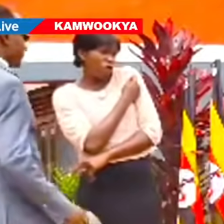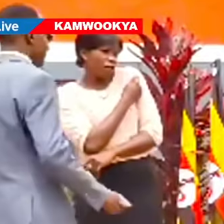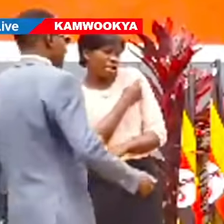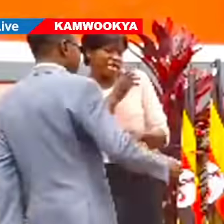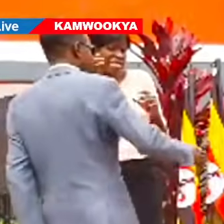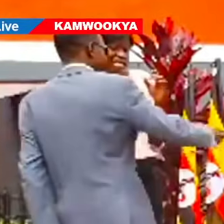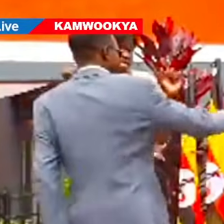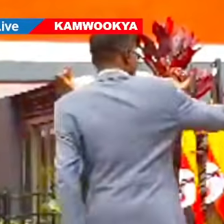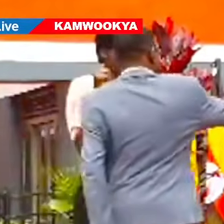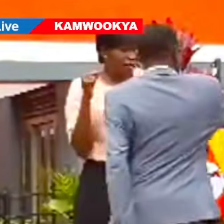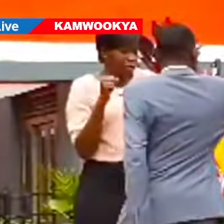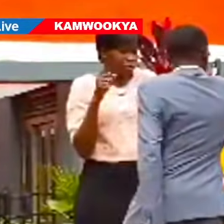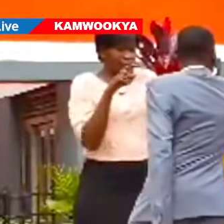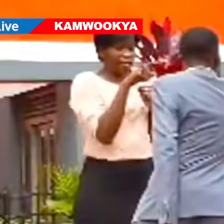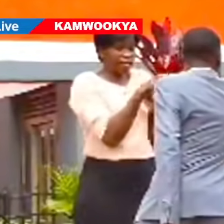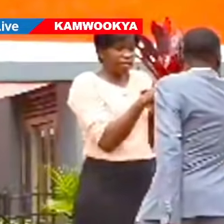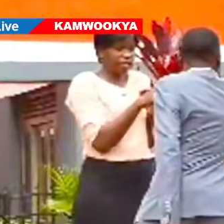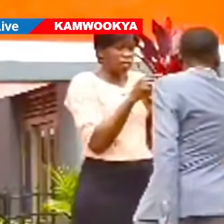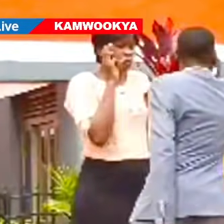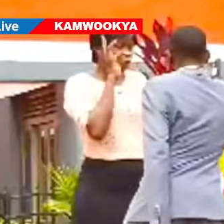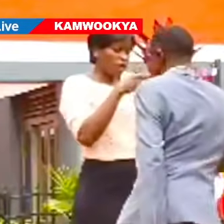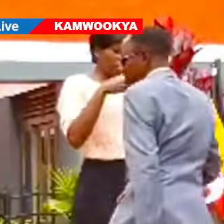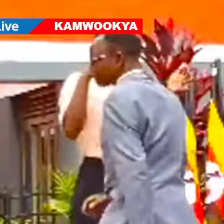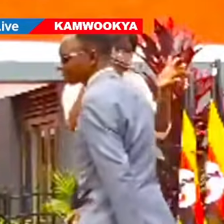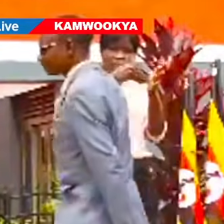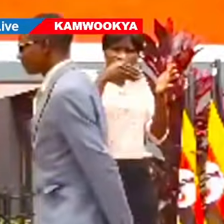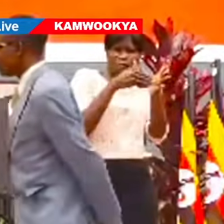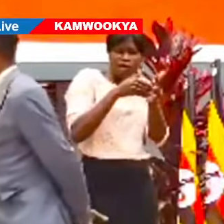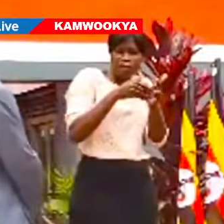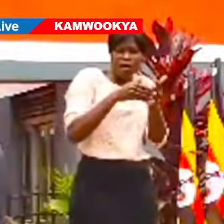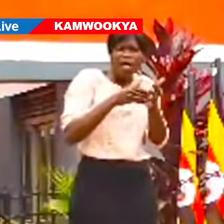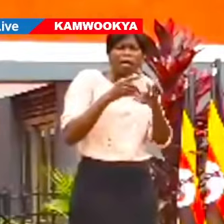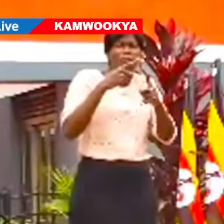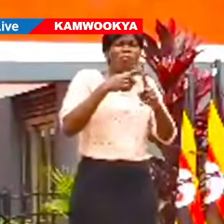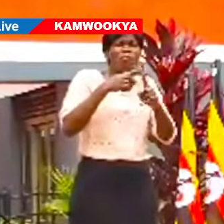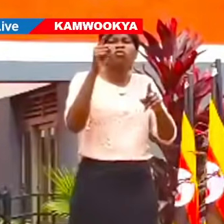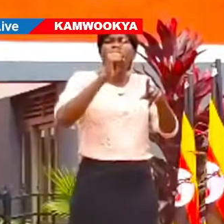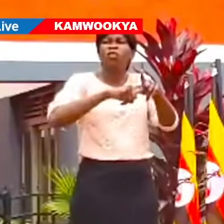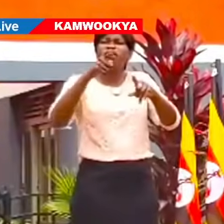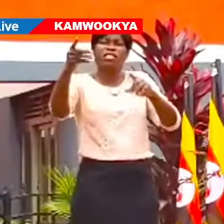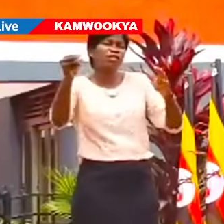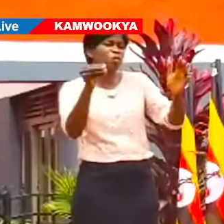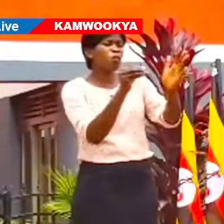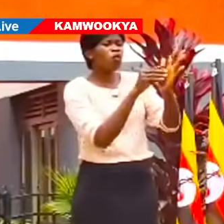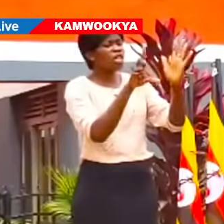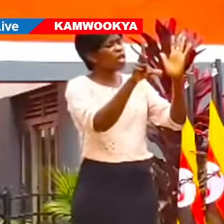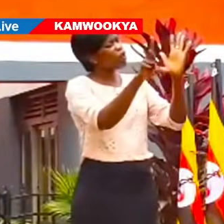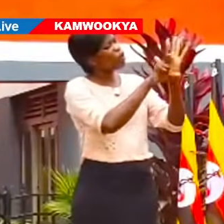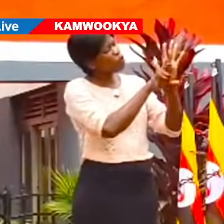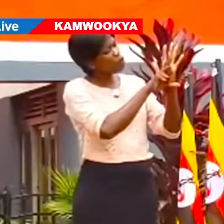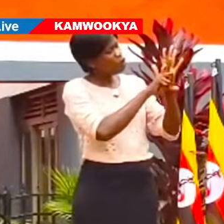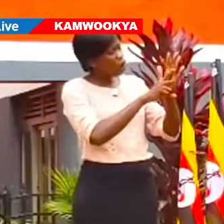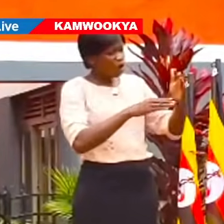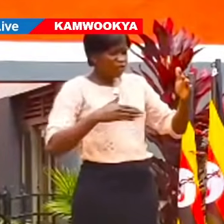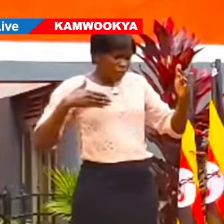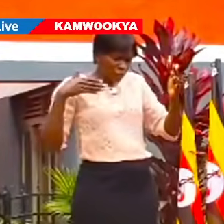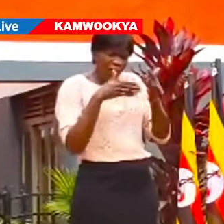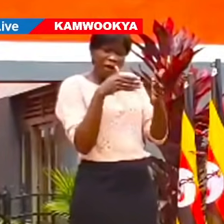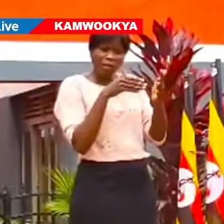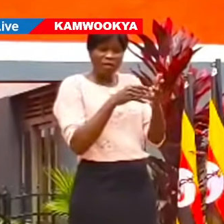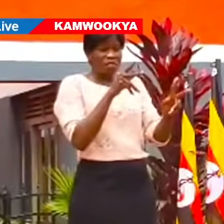bwe bateekawo etteeka erigaana abantu okuyingira mu ofiises ezimu, nze Brangi ngamba bakipapidde